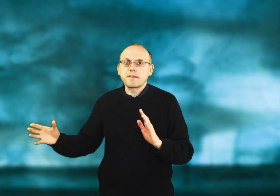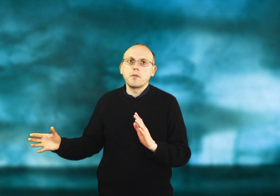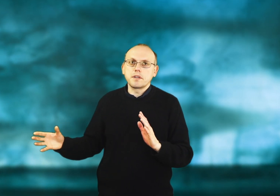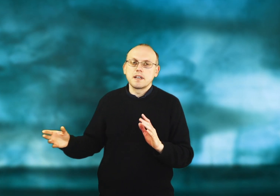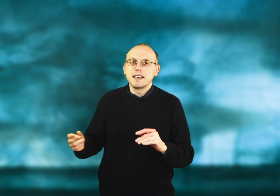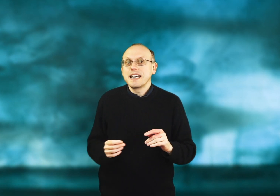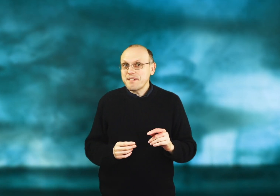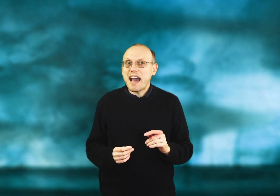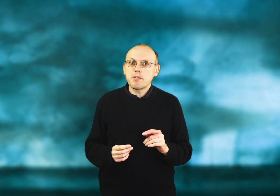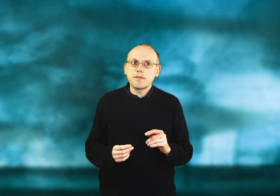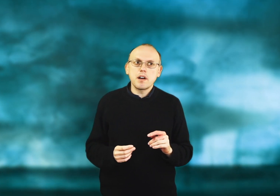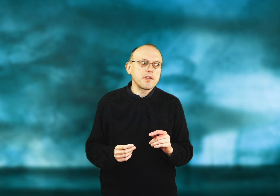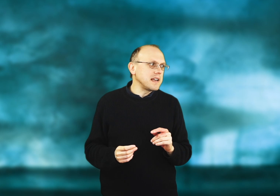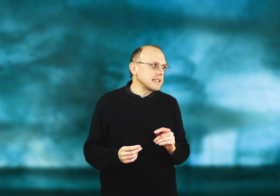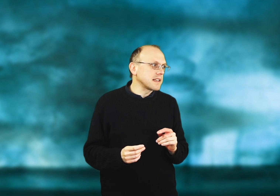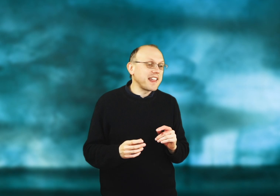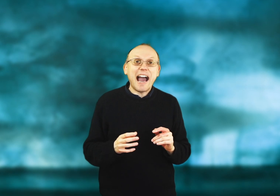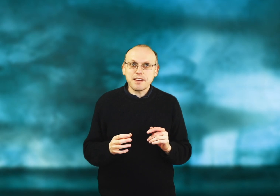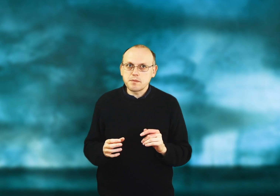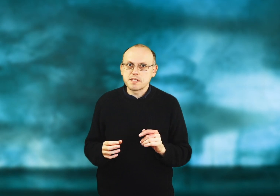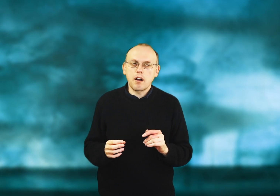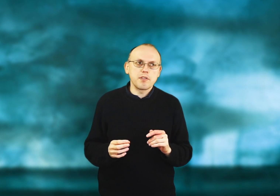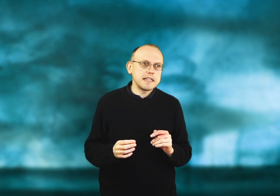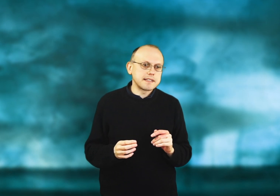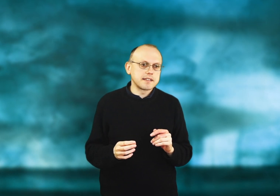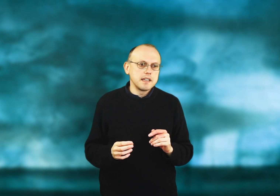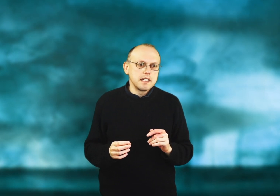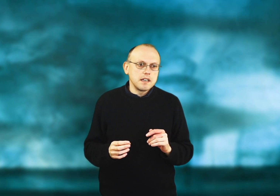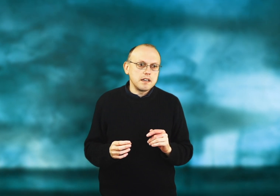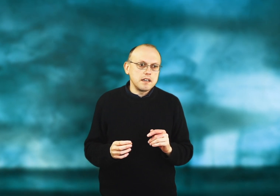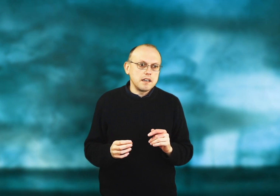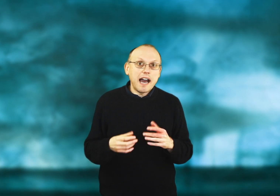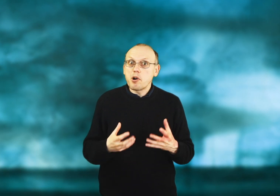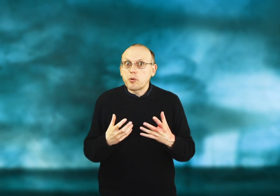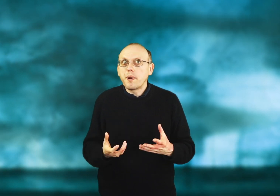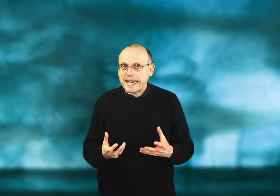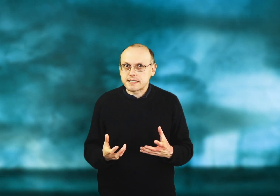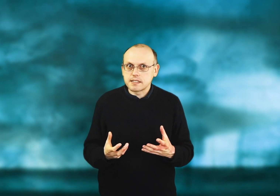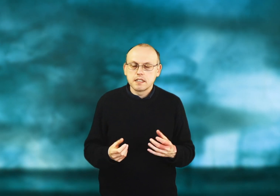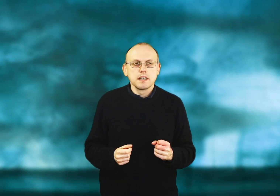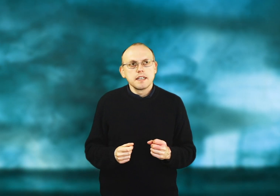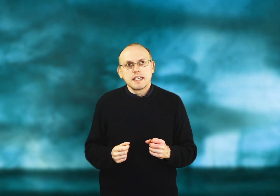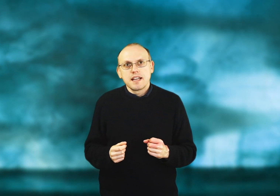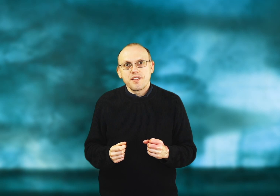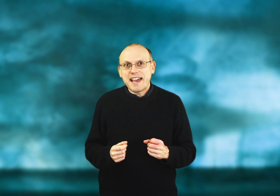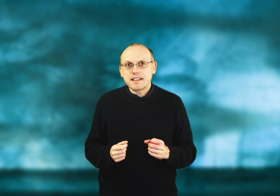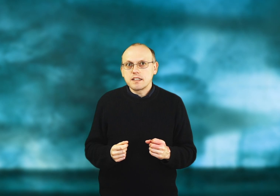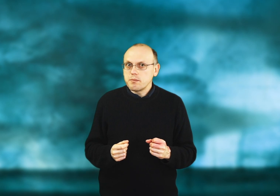straightforward. If, however, the items of the list are more complex, then you may need to